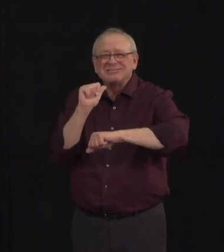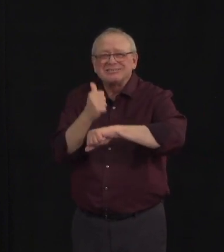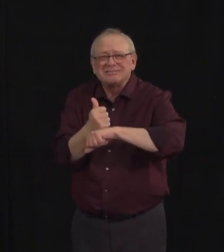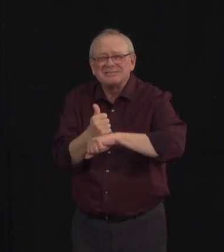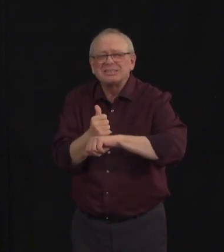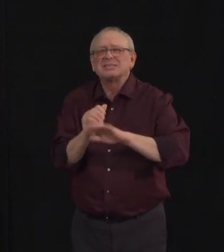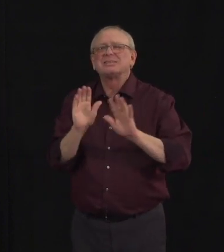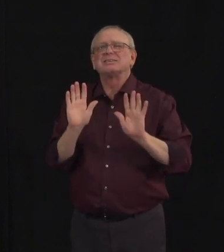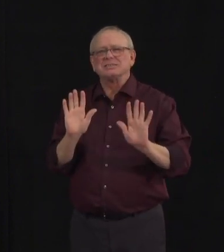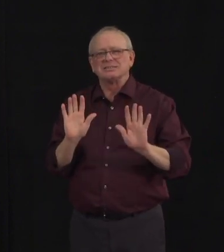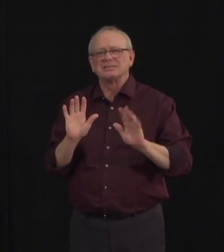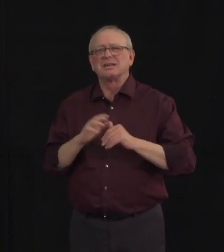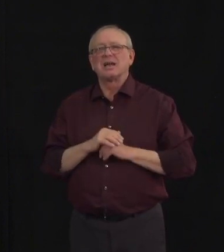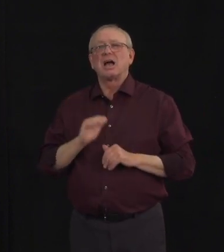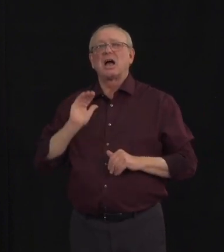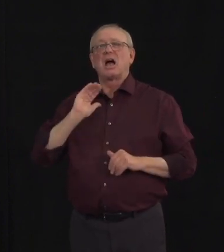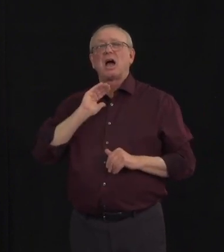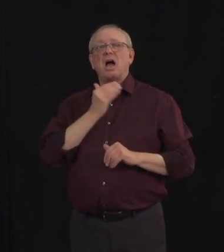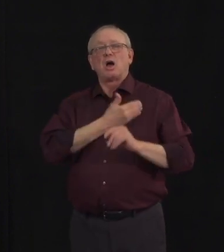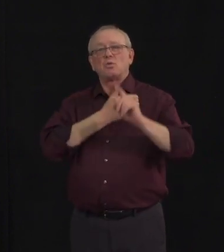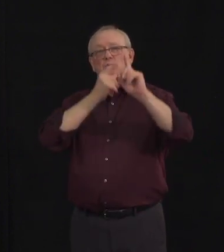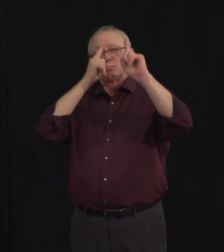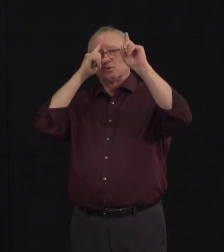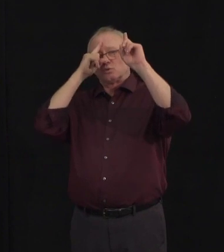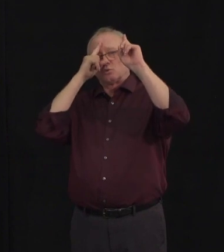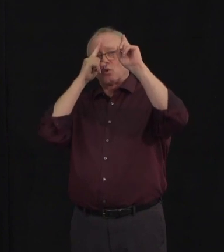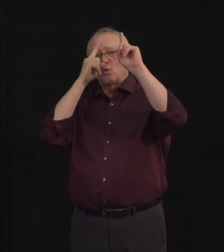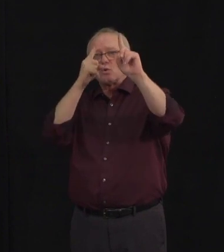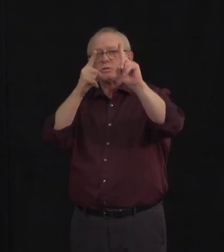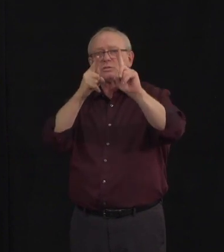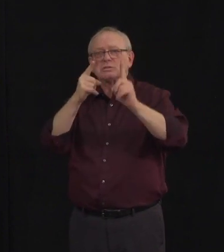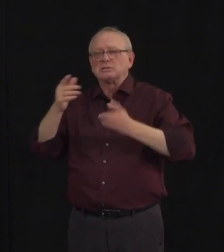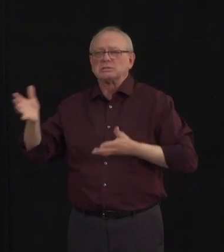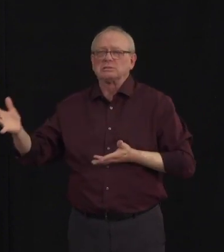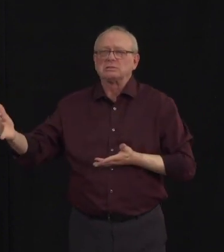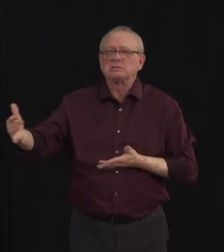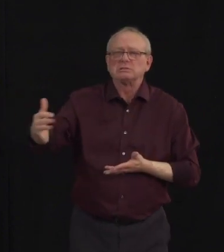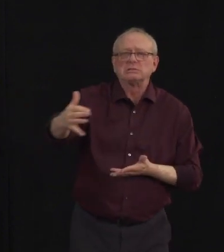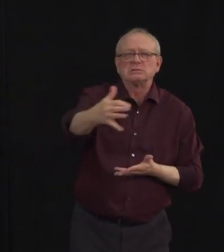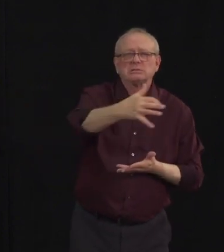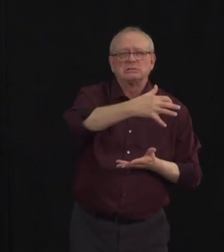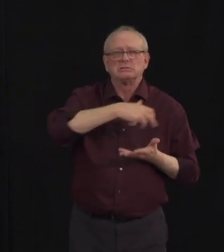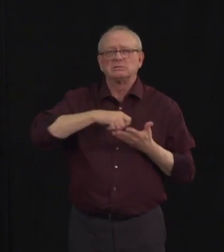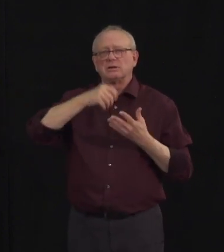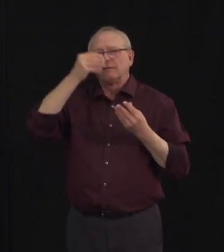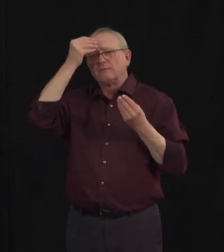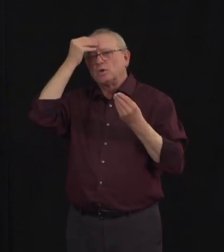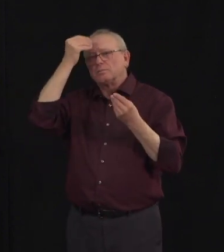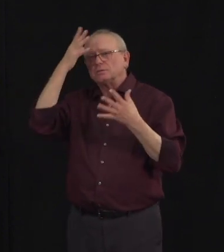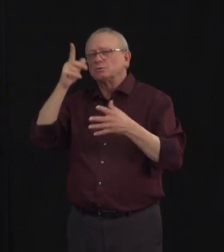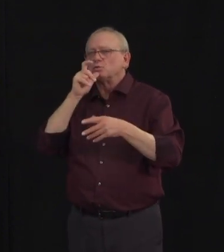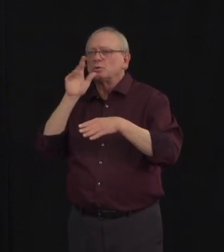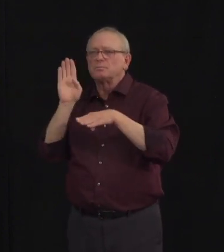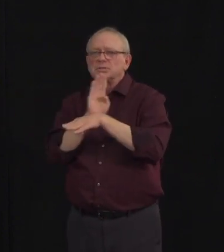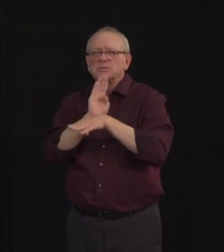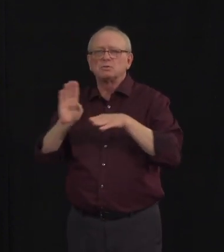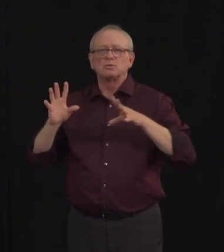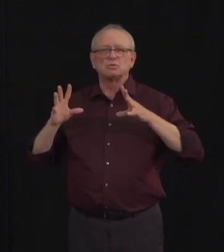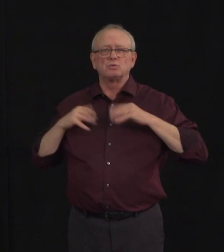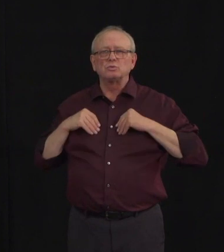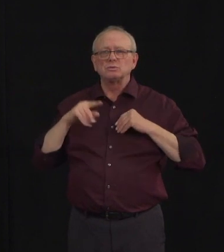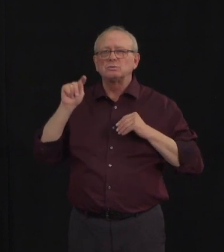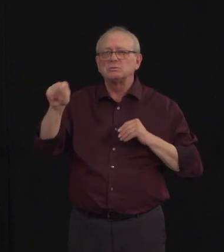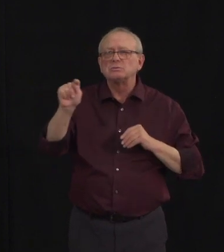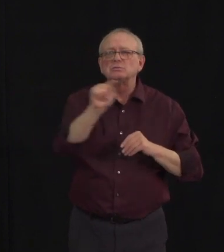time to consult with stakeholders, businesses, industry associations,